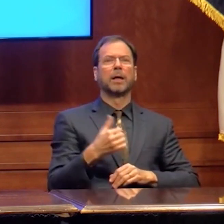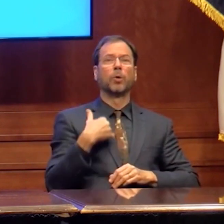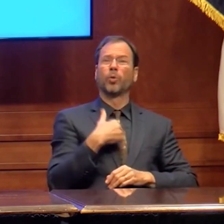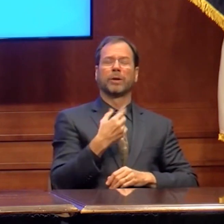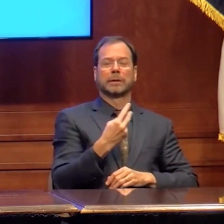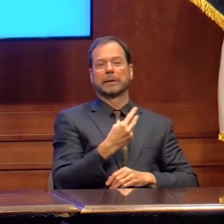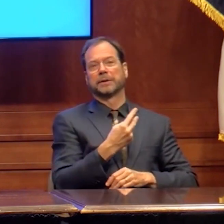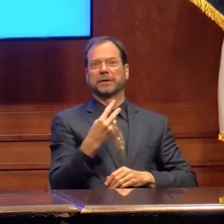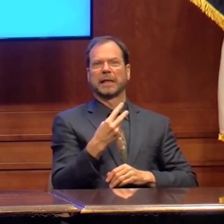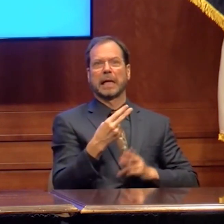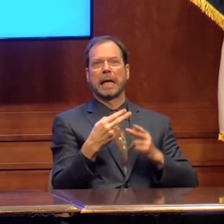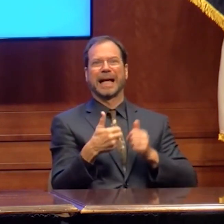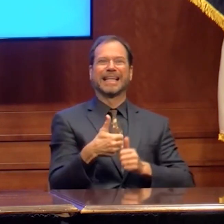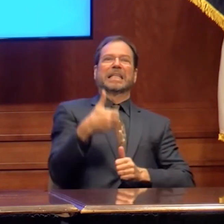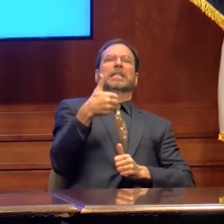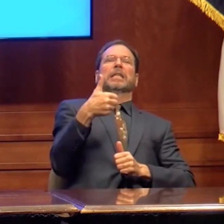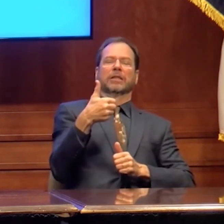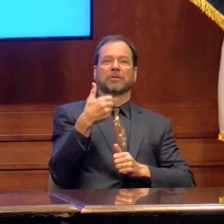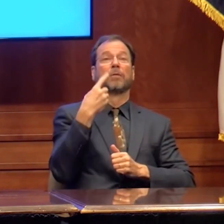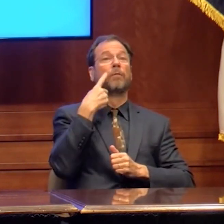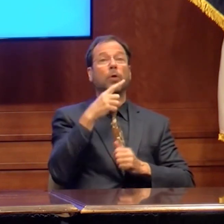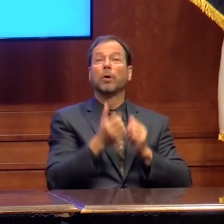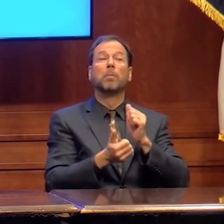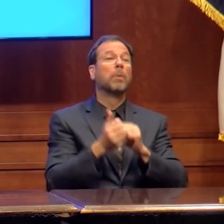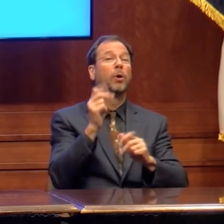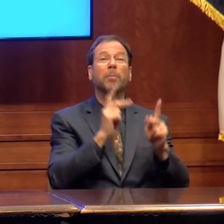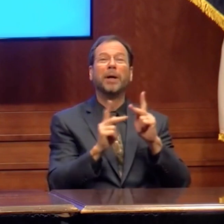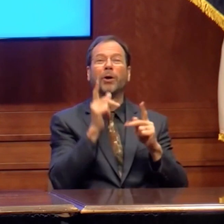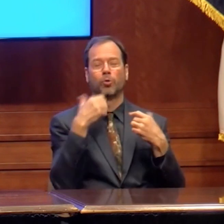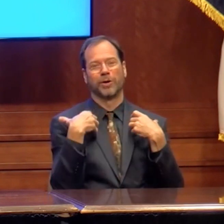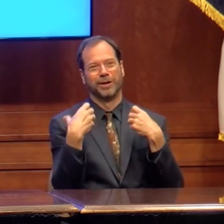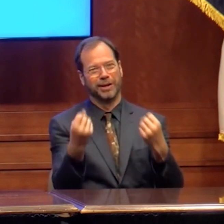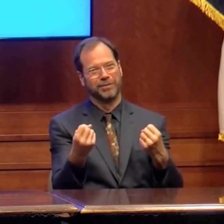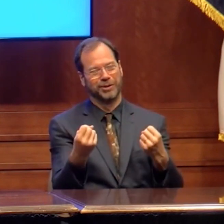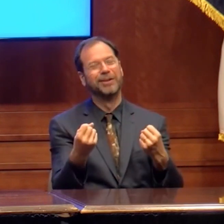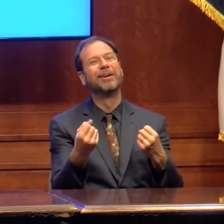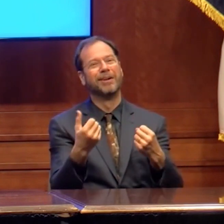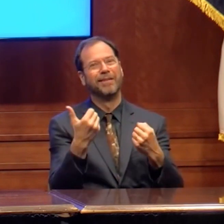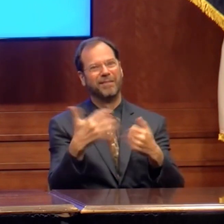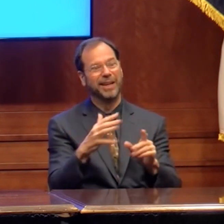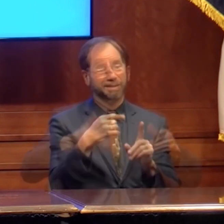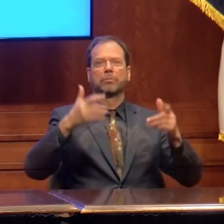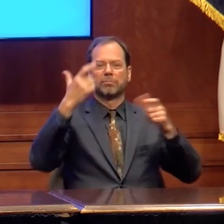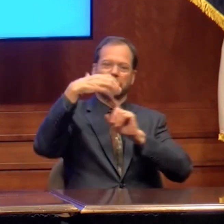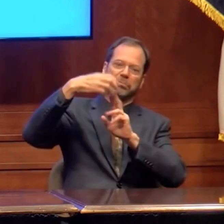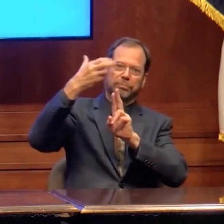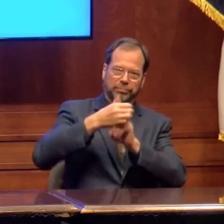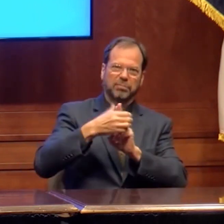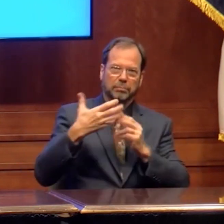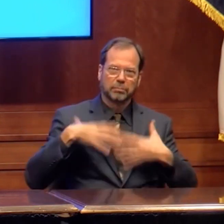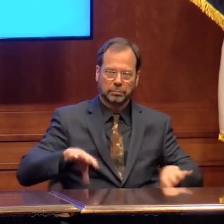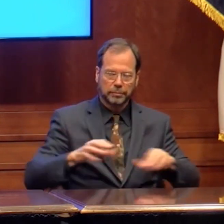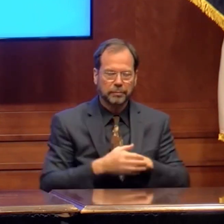most in the United States of America for the most people who have recovered from COVID-19. Now, one